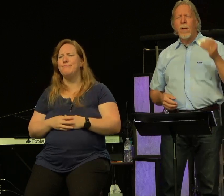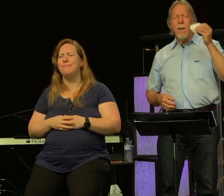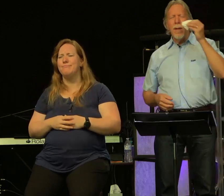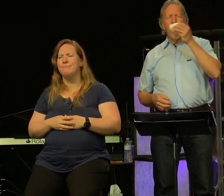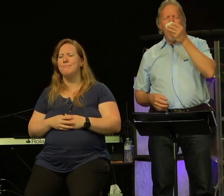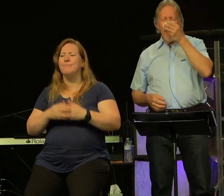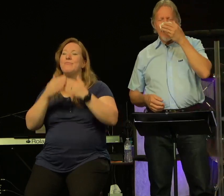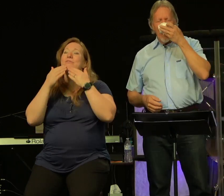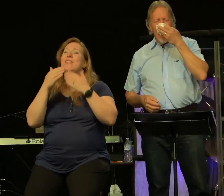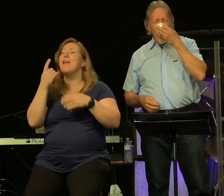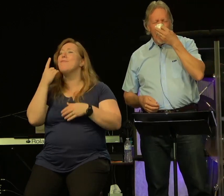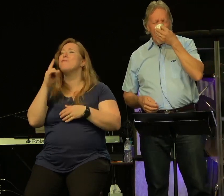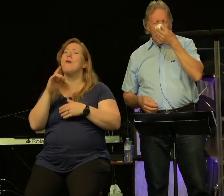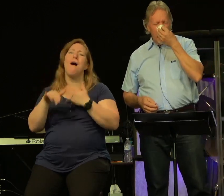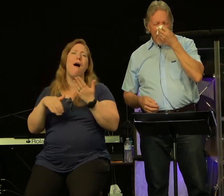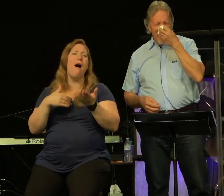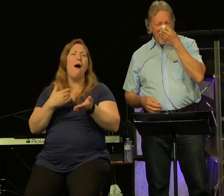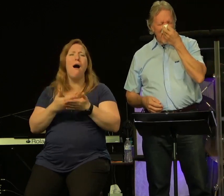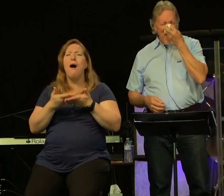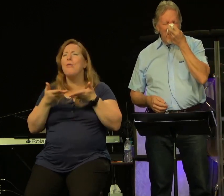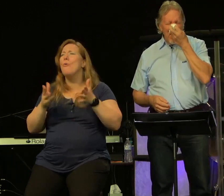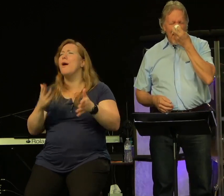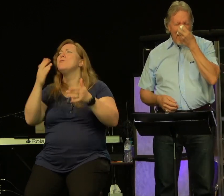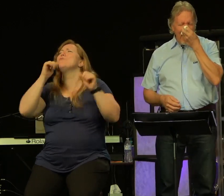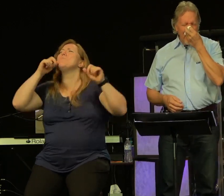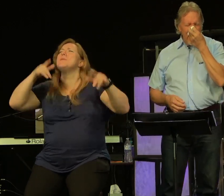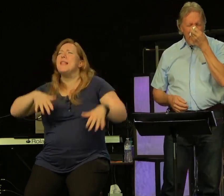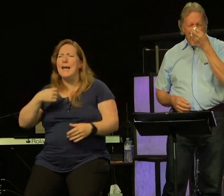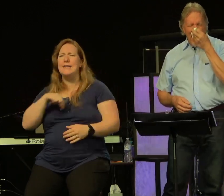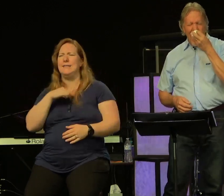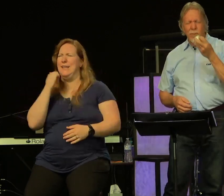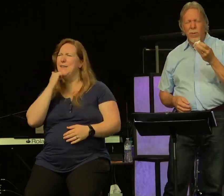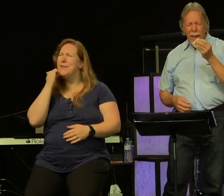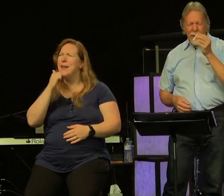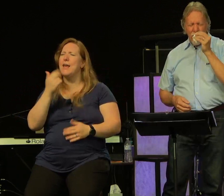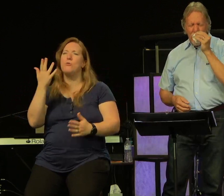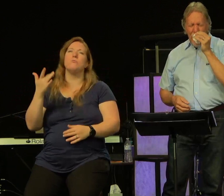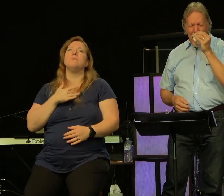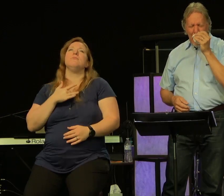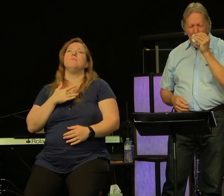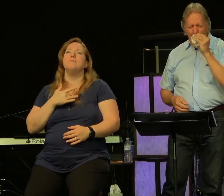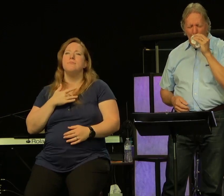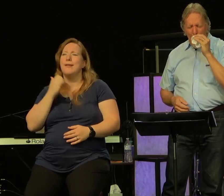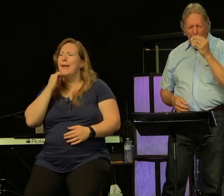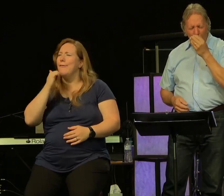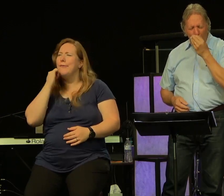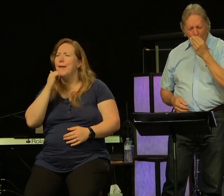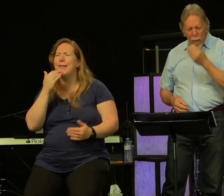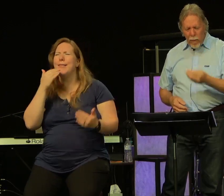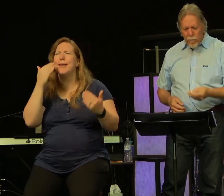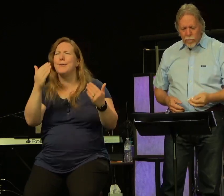All the little ways that you bless us every day and touch our lives. Thank you for that.